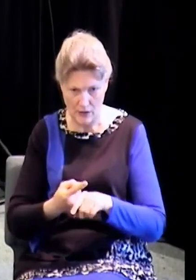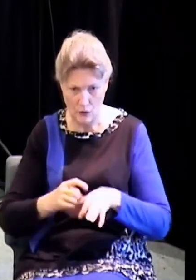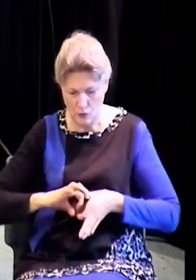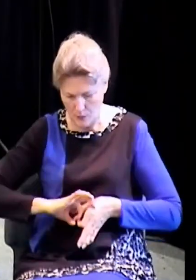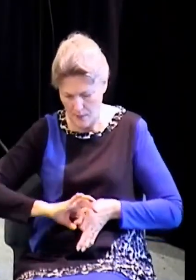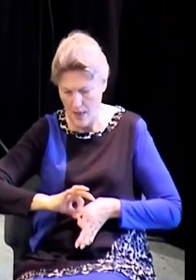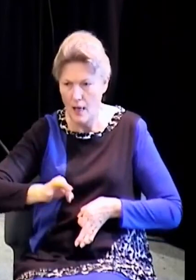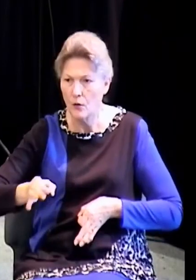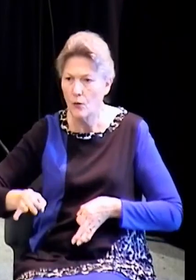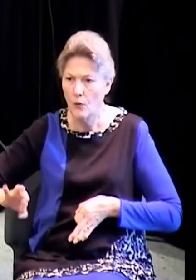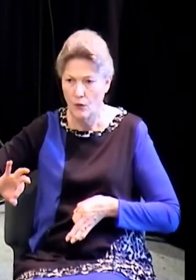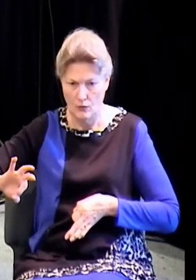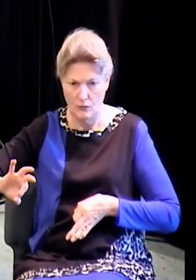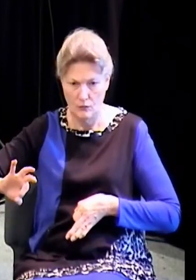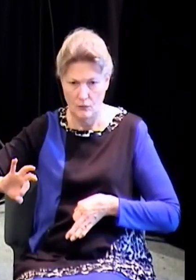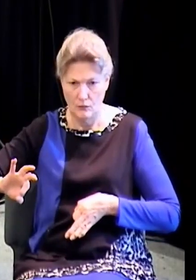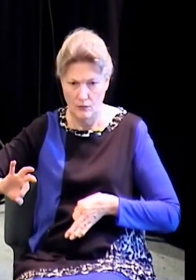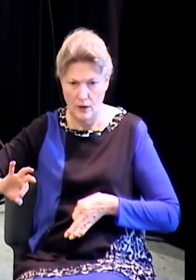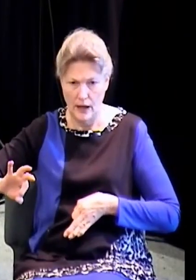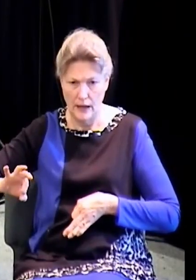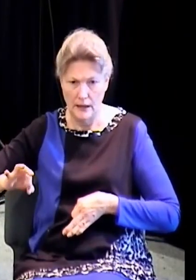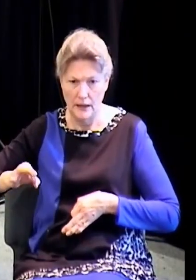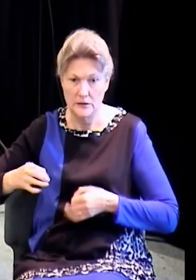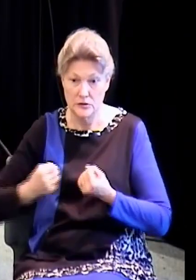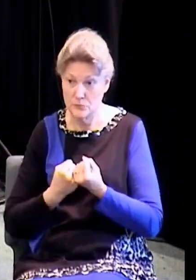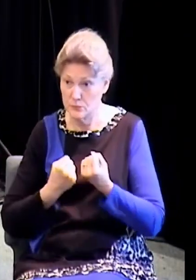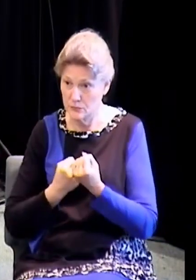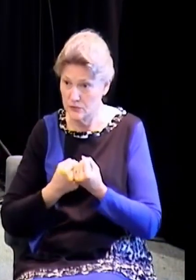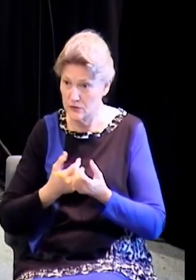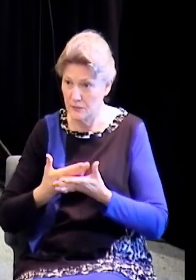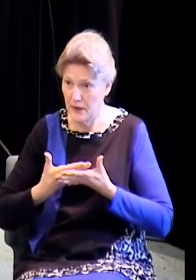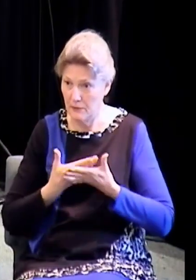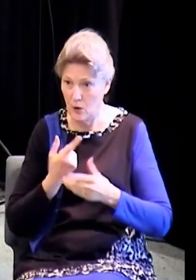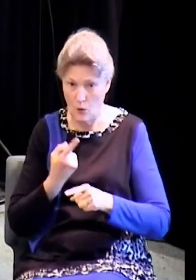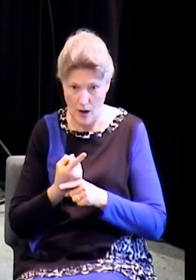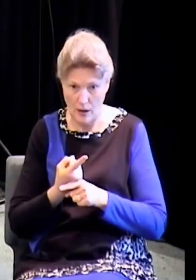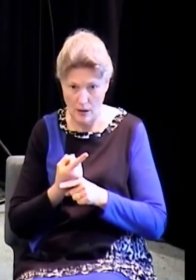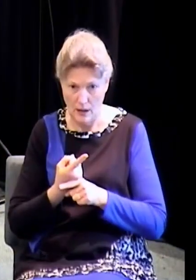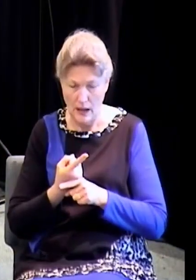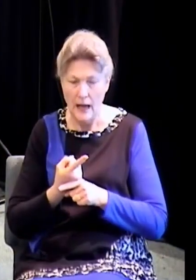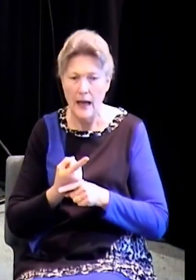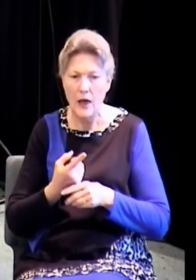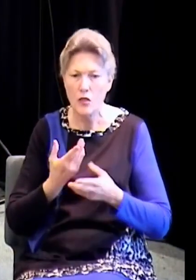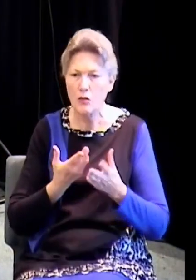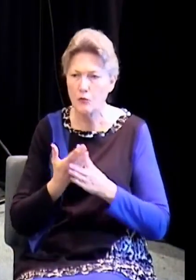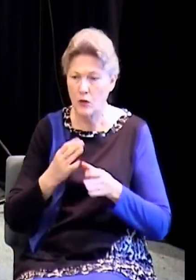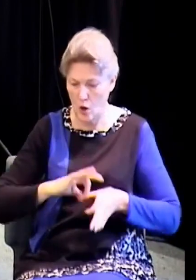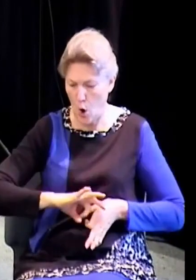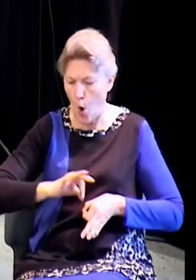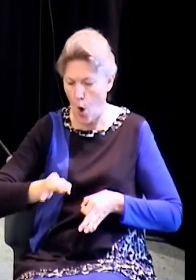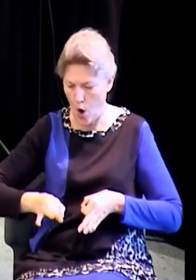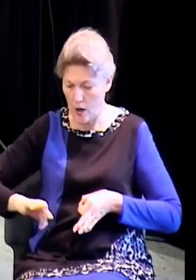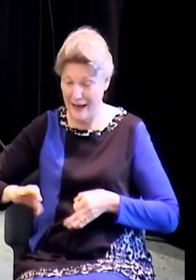ate, they ate through the cord, and now they eat through the mouth. So how we eat changes.